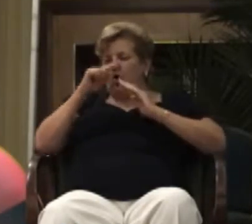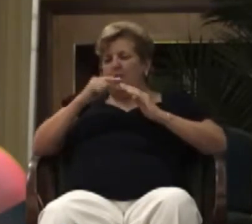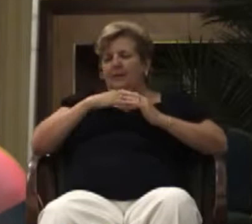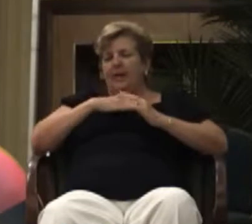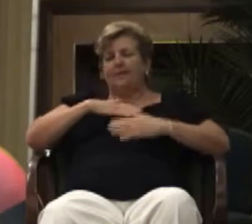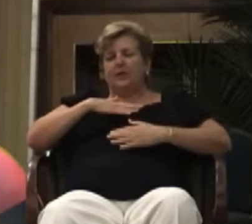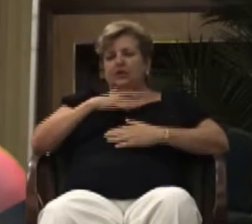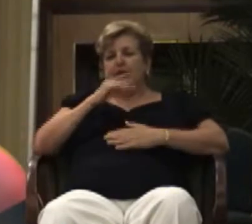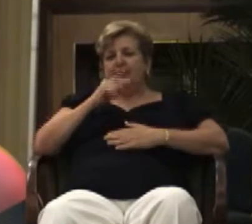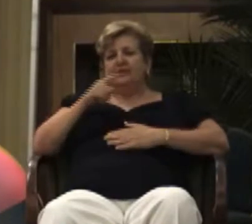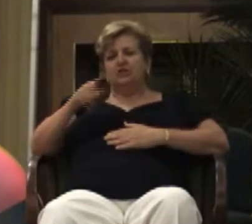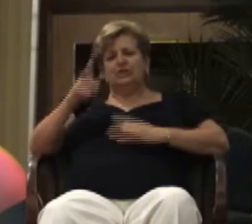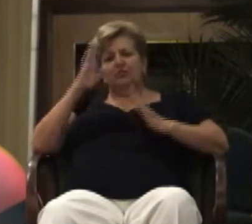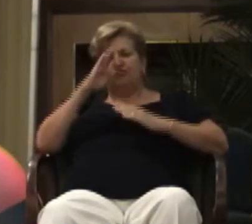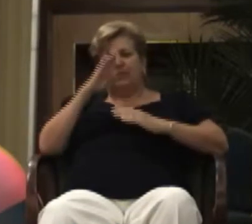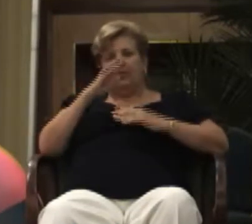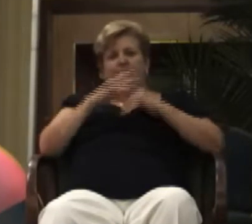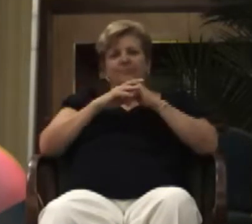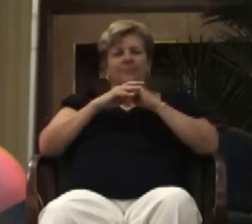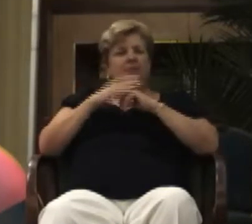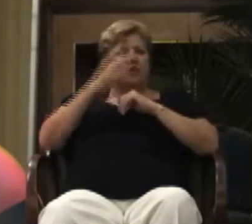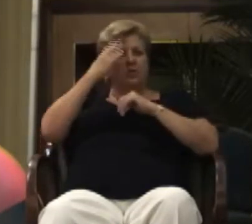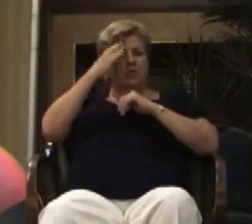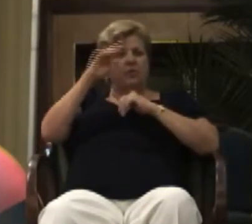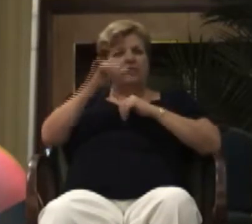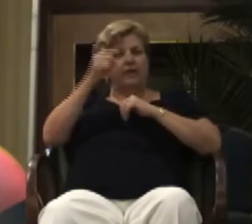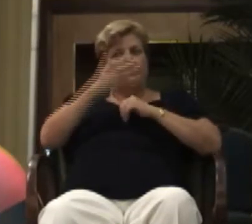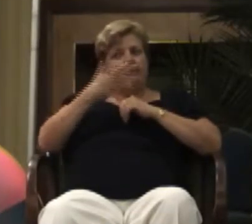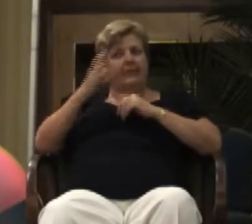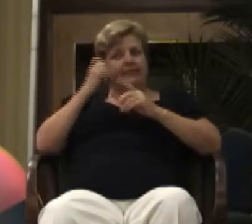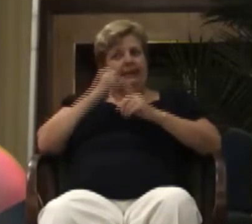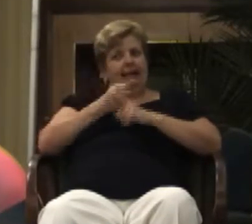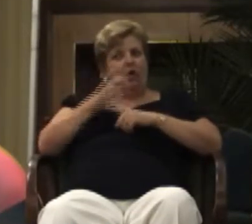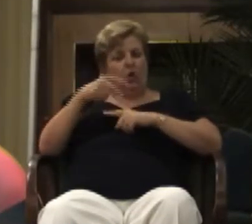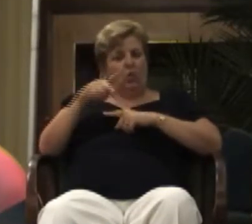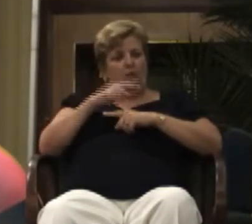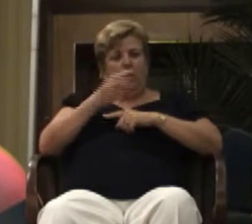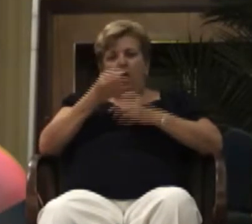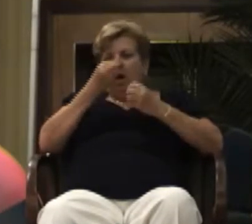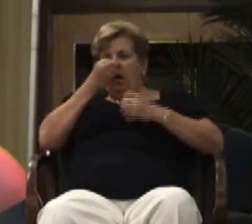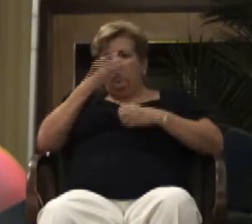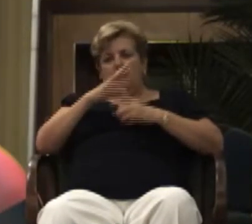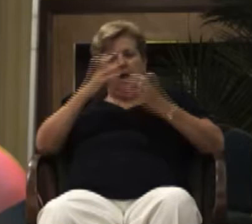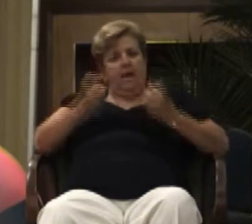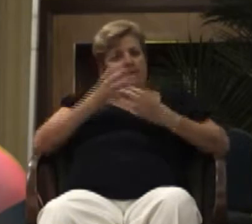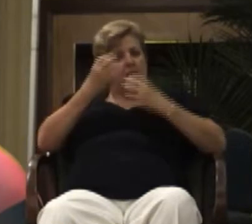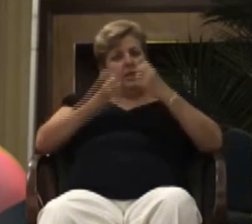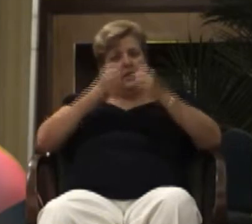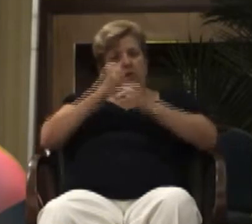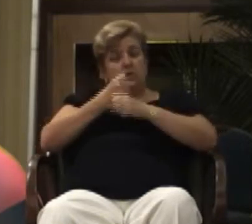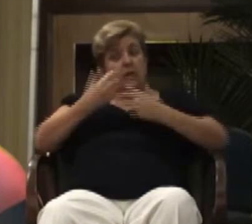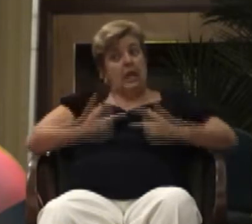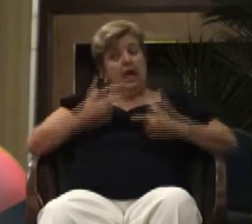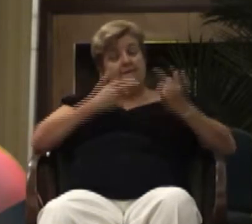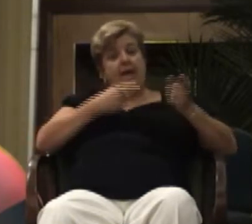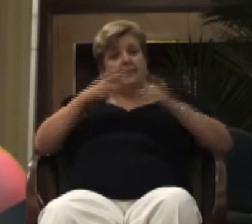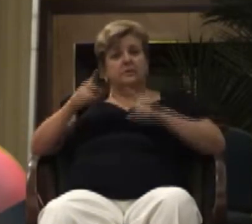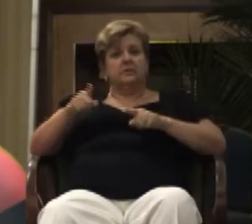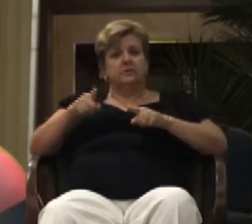in trouble. You know, there's other things that hit you. I don't care how many sobriety, years of sobriety have. You know, life happens. Sheila is a